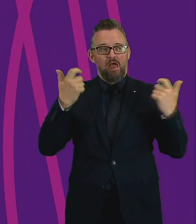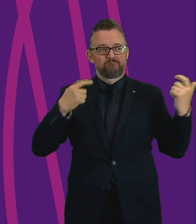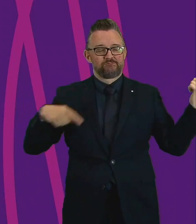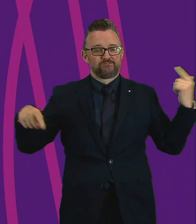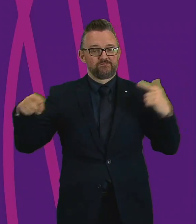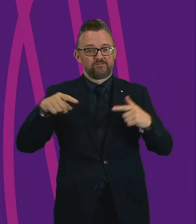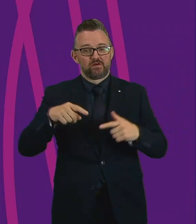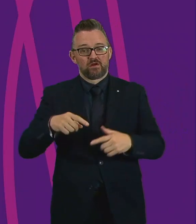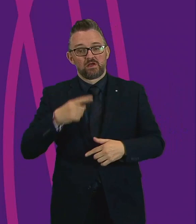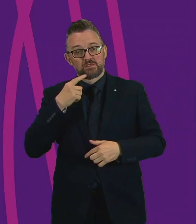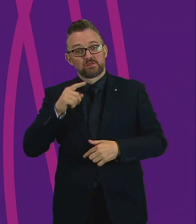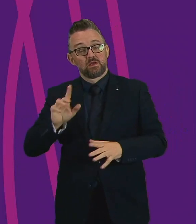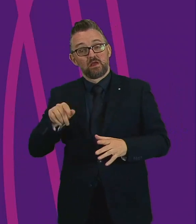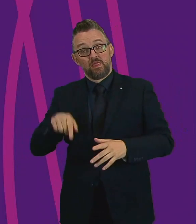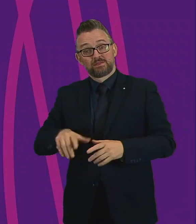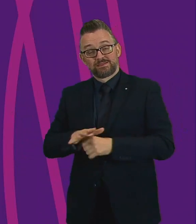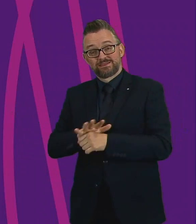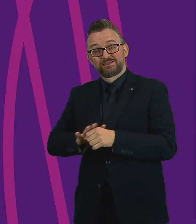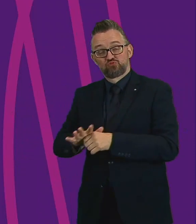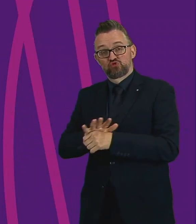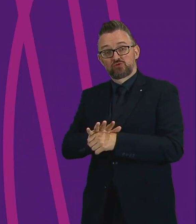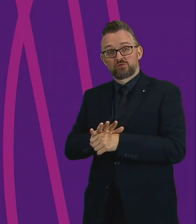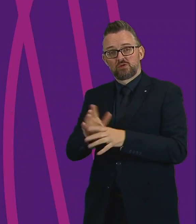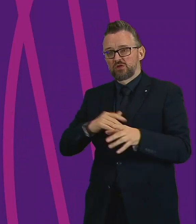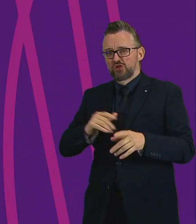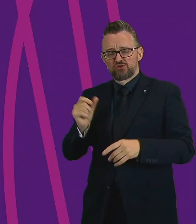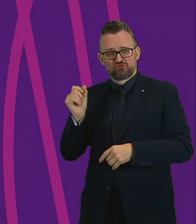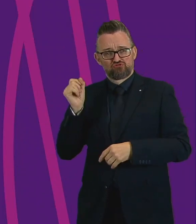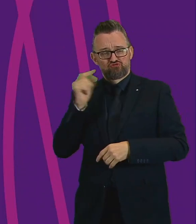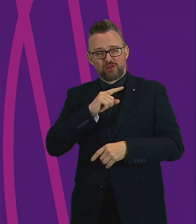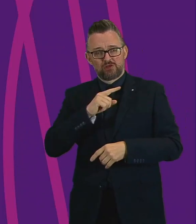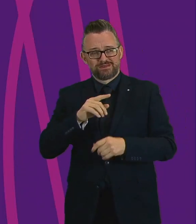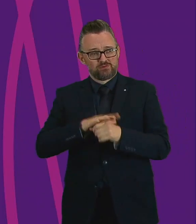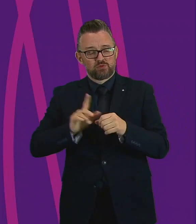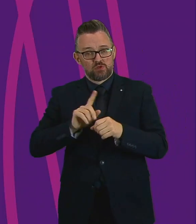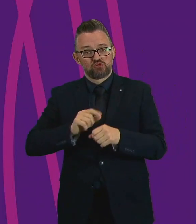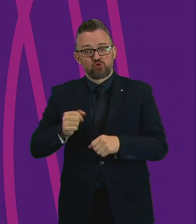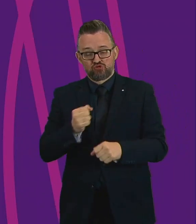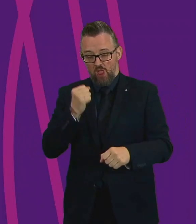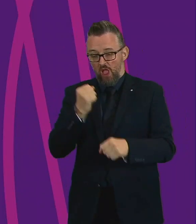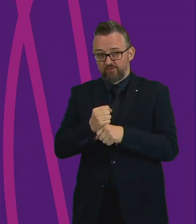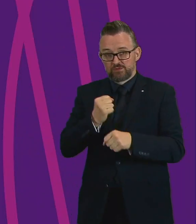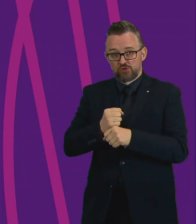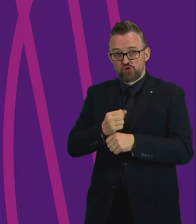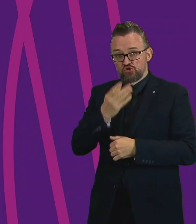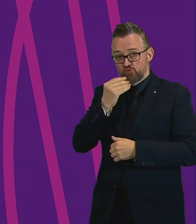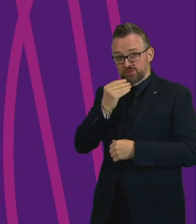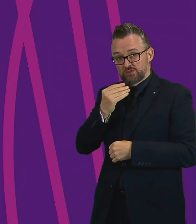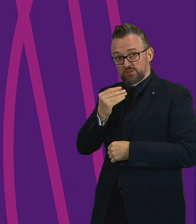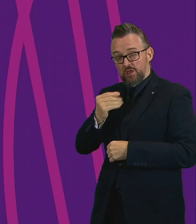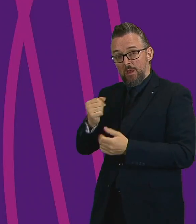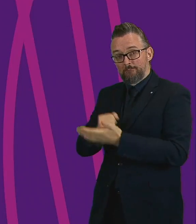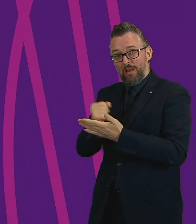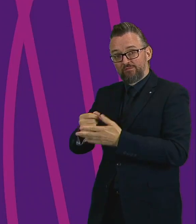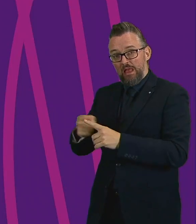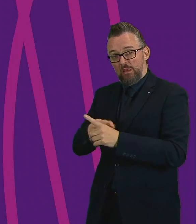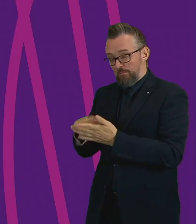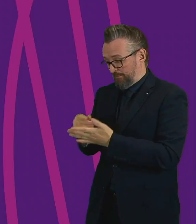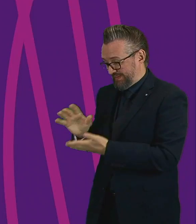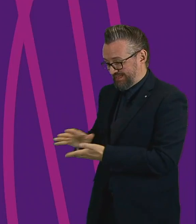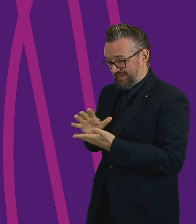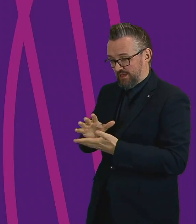this scenario, we would have the bizarre situation where the Scottish Government would be utilising funds from the Bank of England without